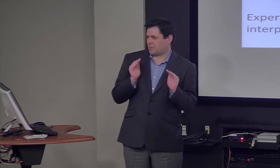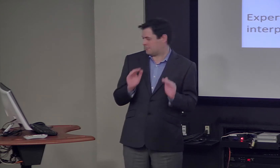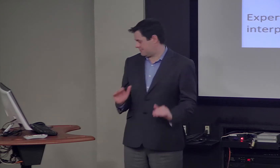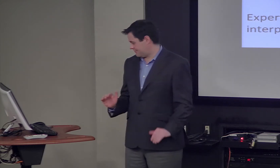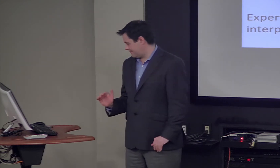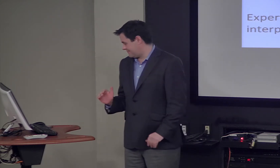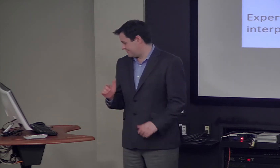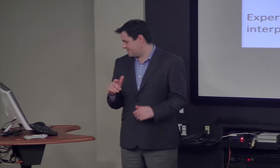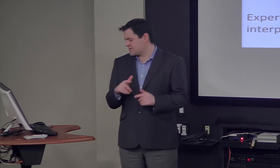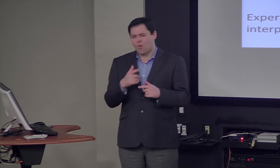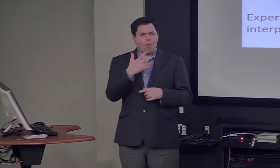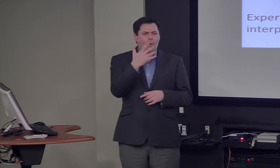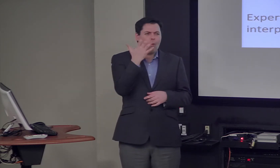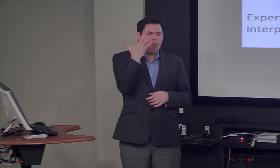I think this is self-explanatory.